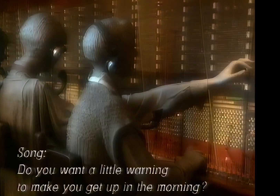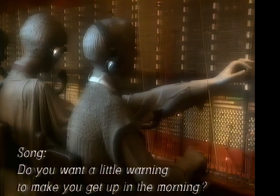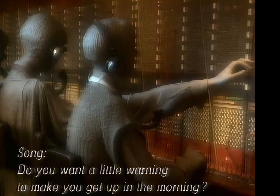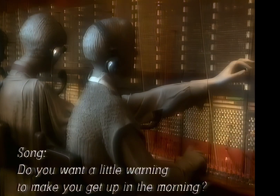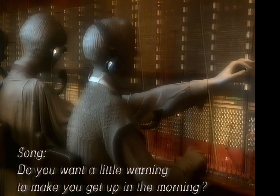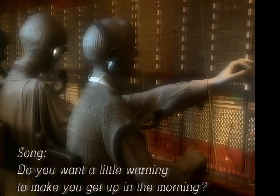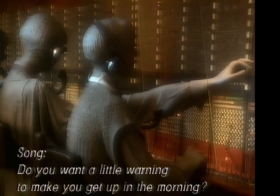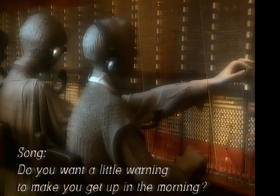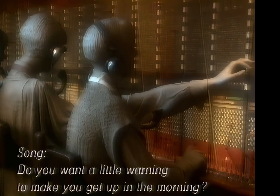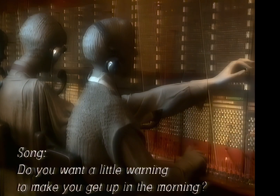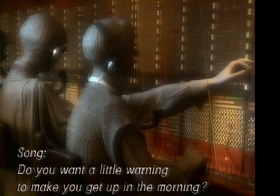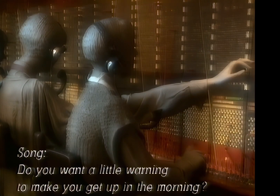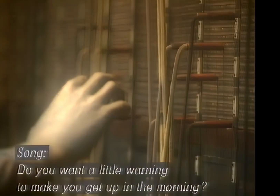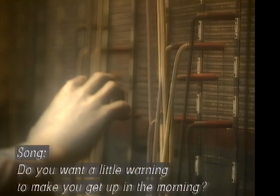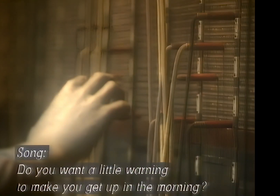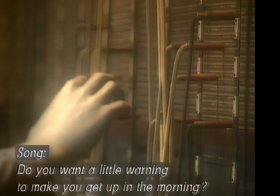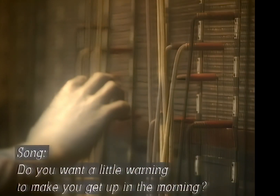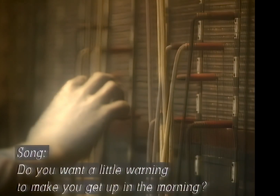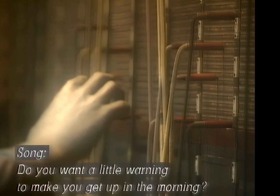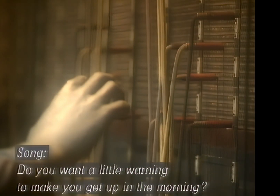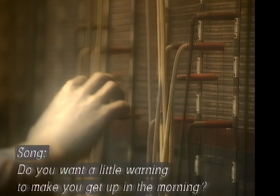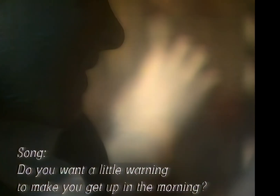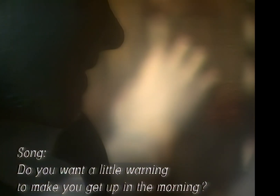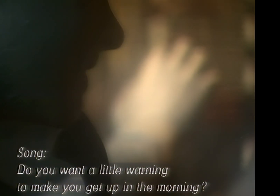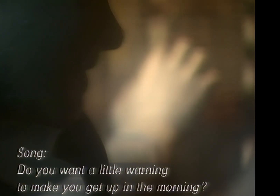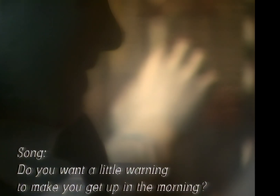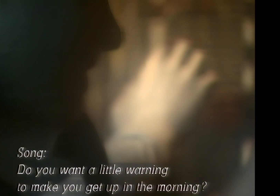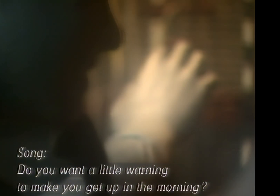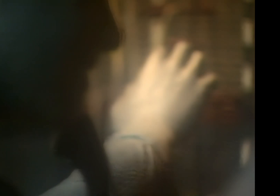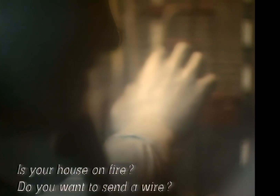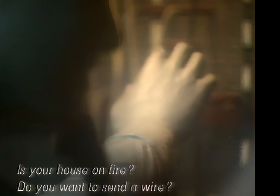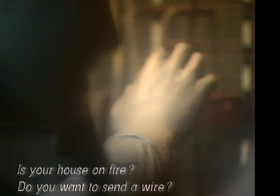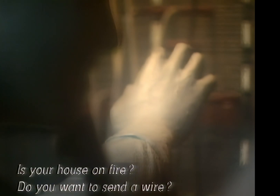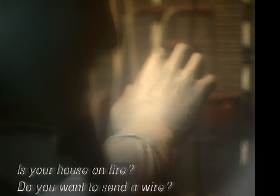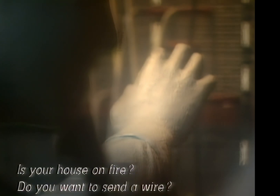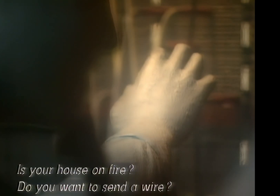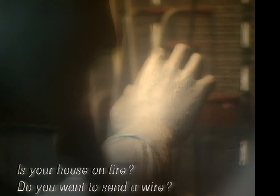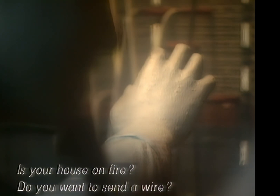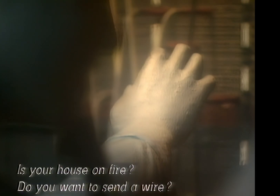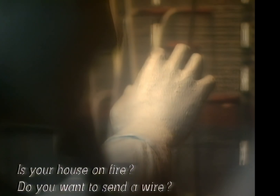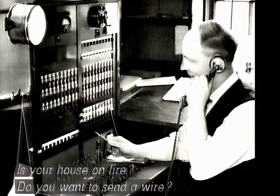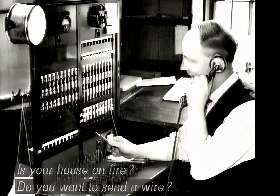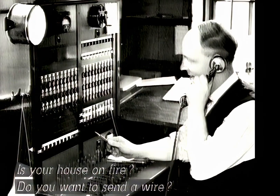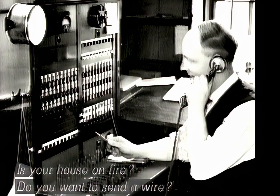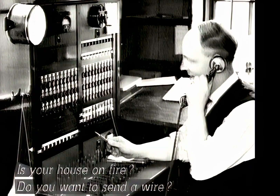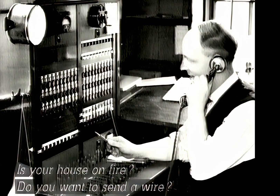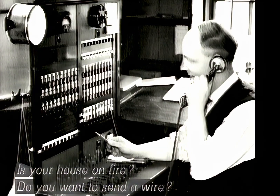Do you want a little warning to make you get up in the morning? If your house is on fire, do you want to set